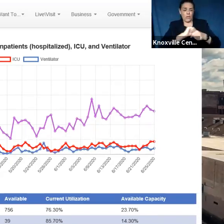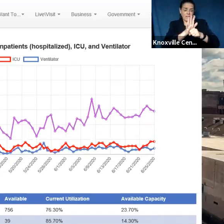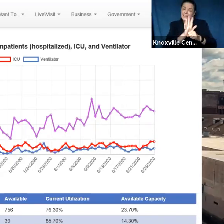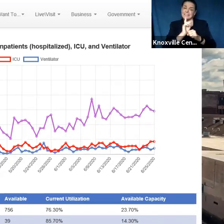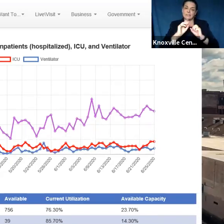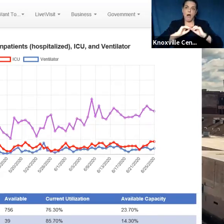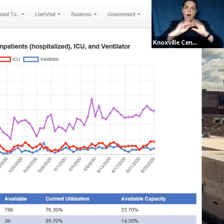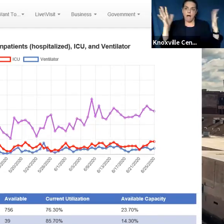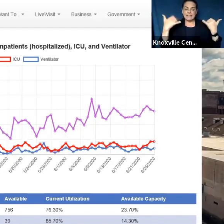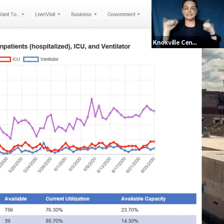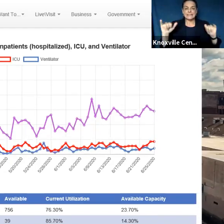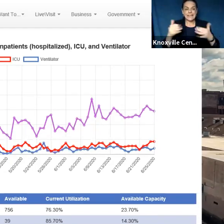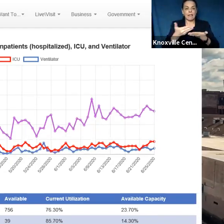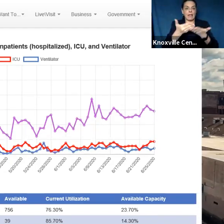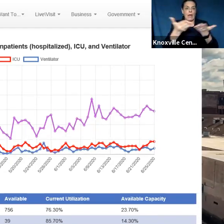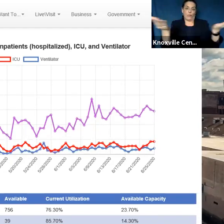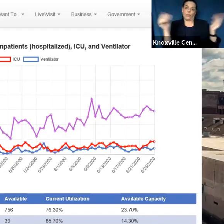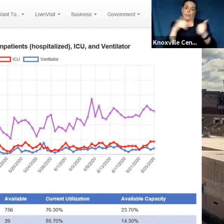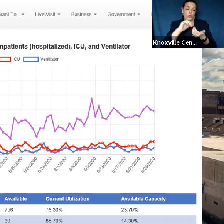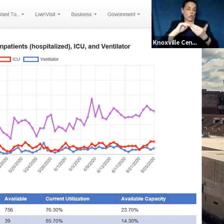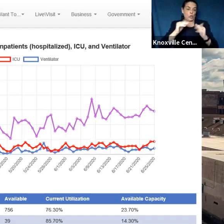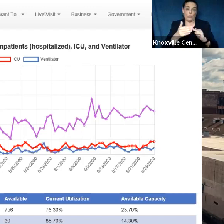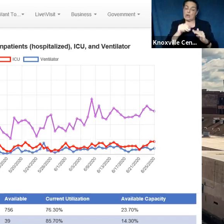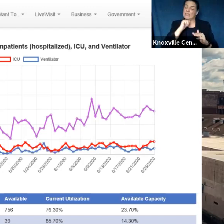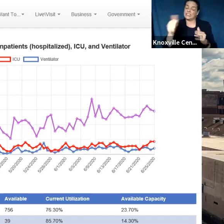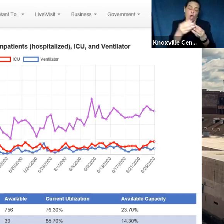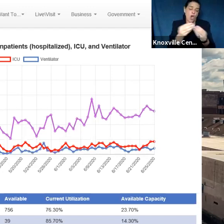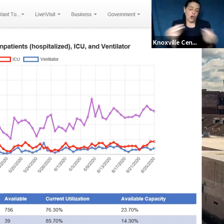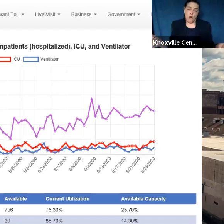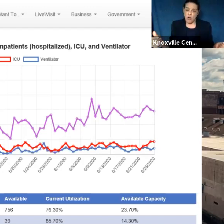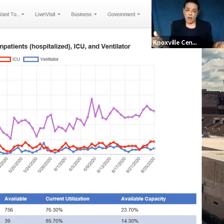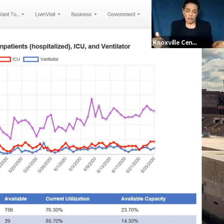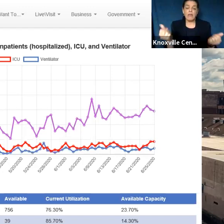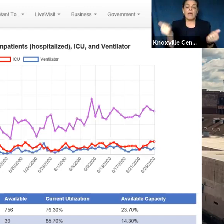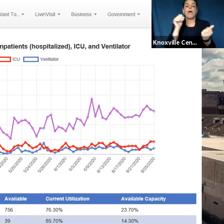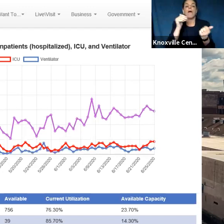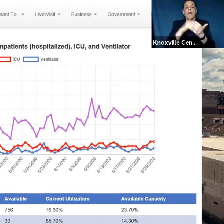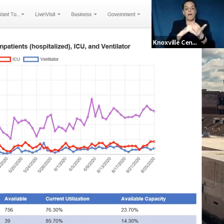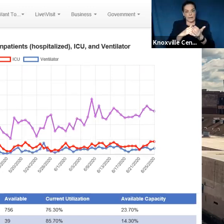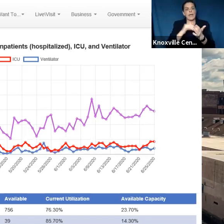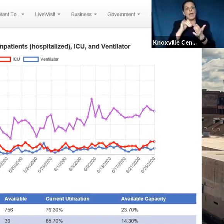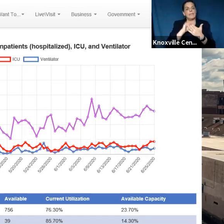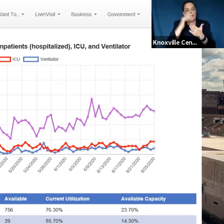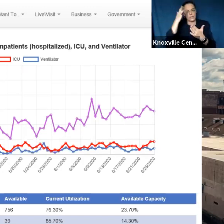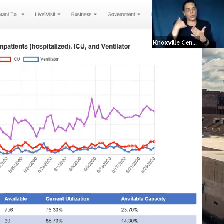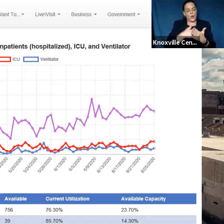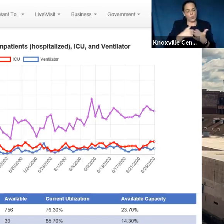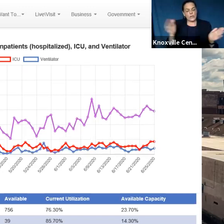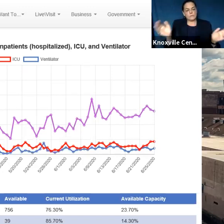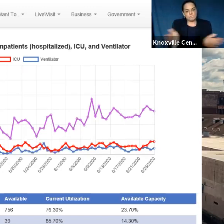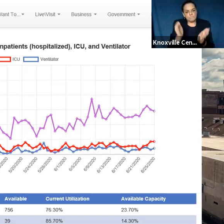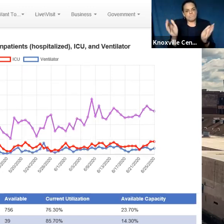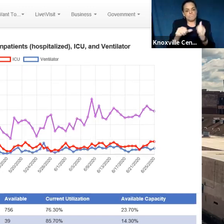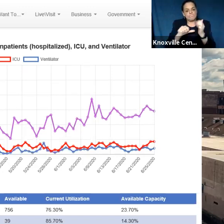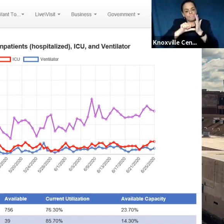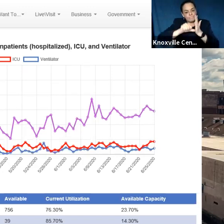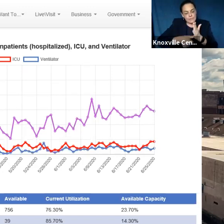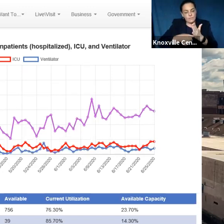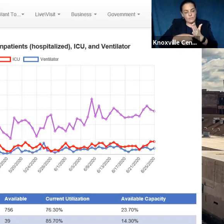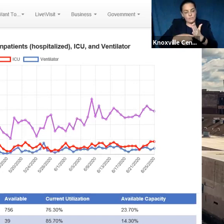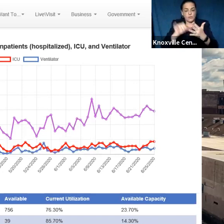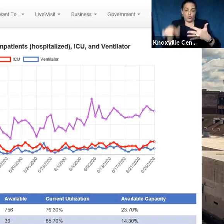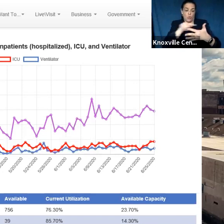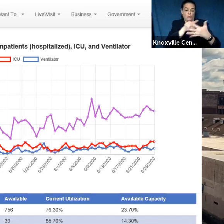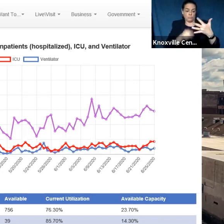very present in our community, which is another reason we continue to recommend and encourage the 5 core actions to reduce the spread of